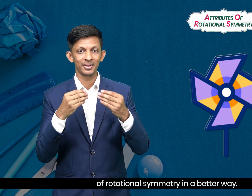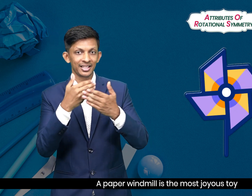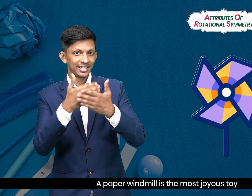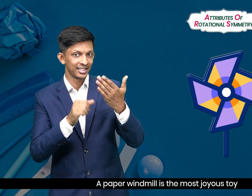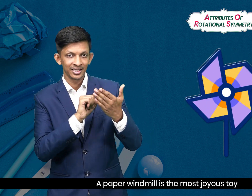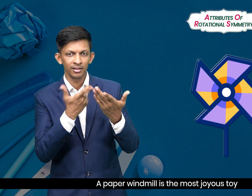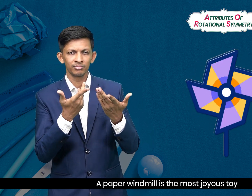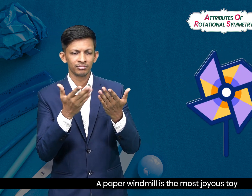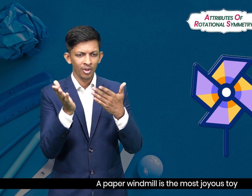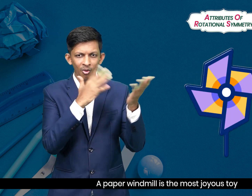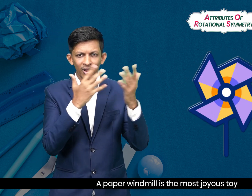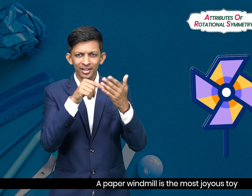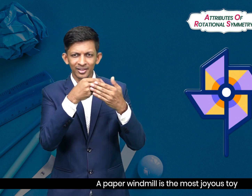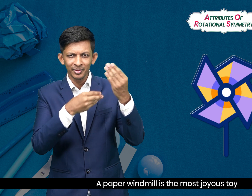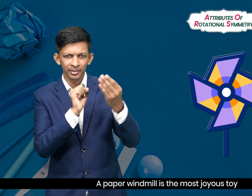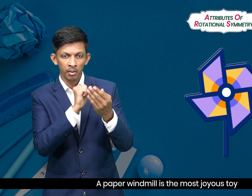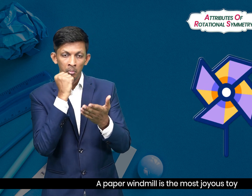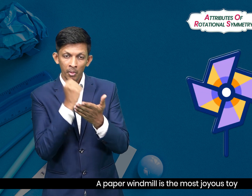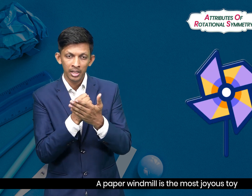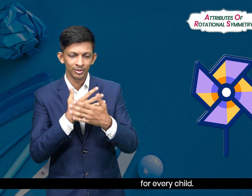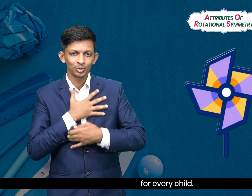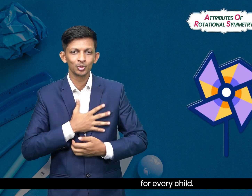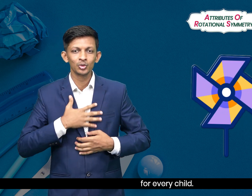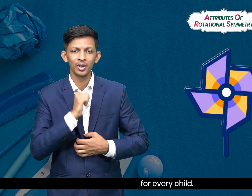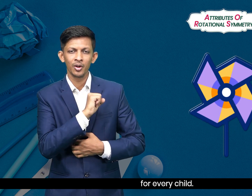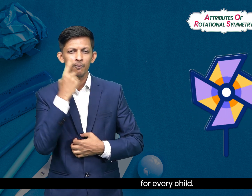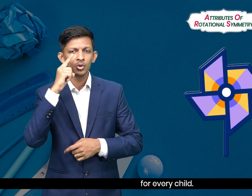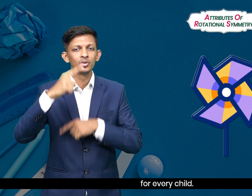A paper windmill is the most joyous toy for every child.